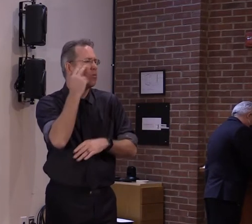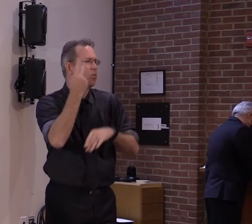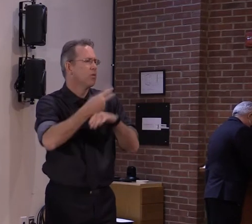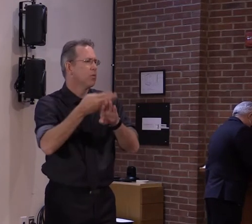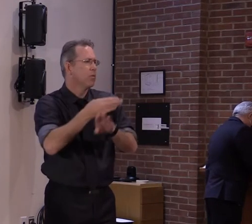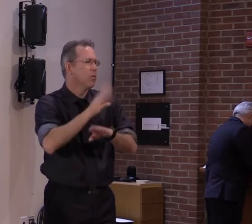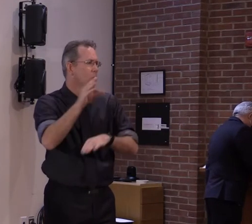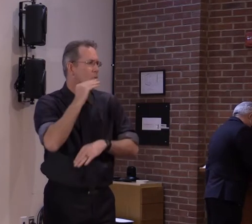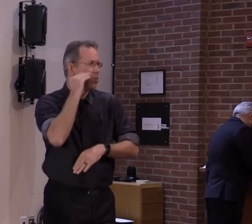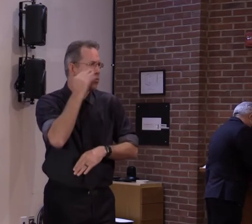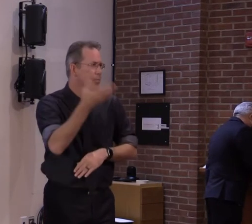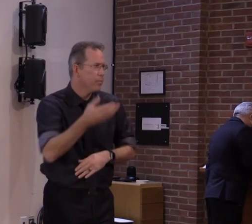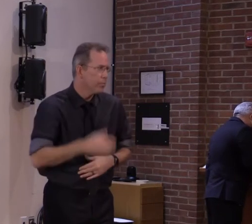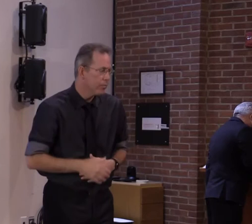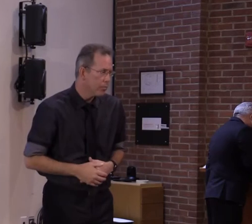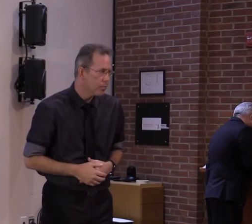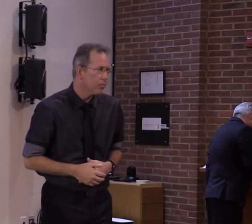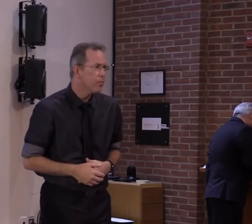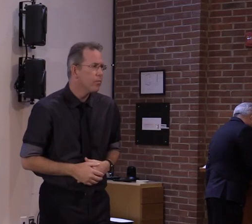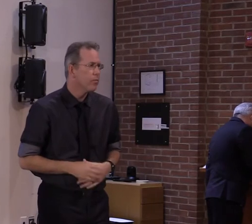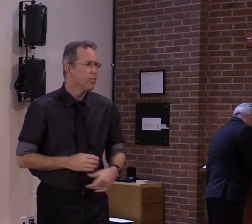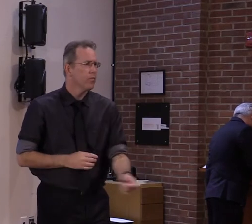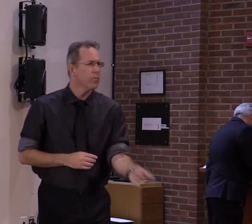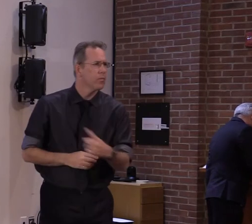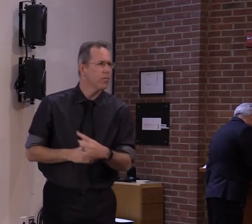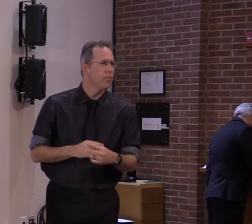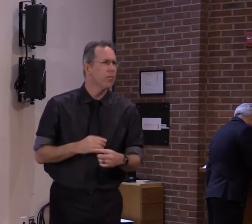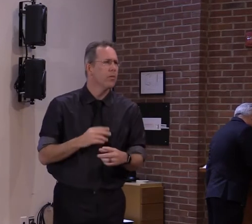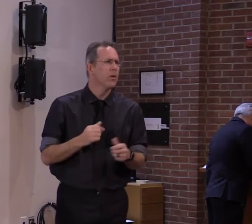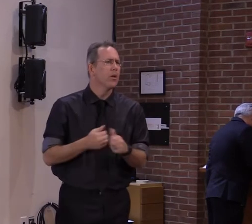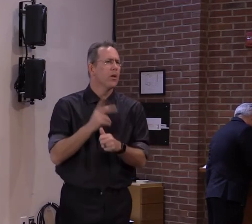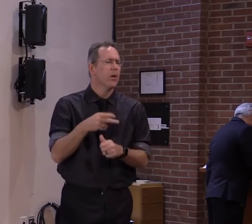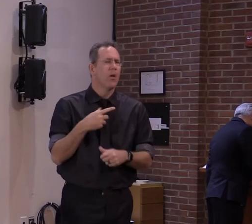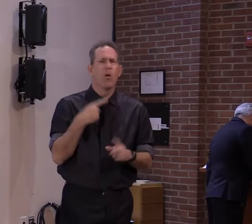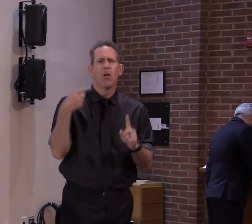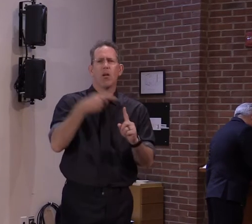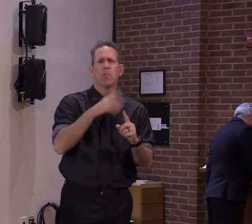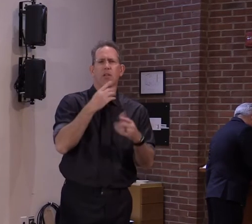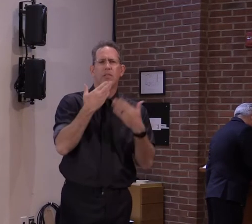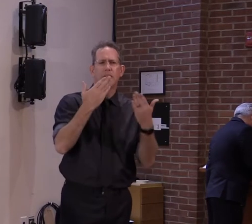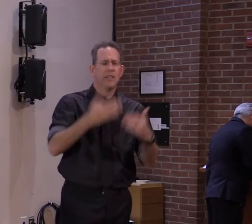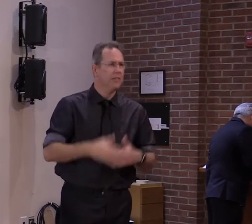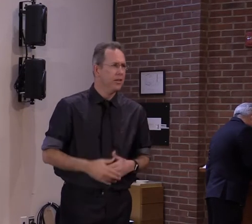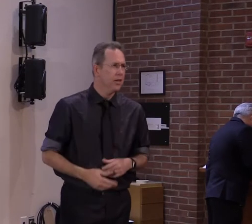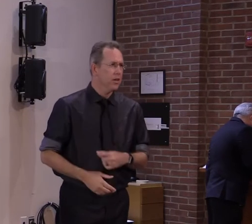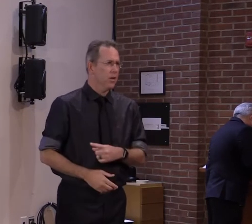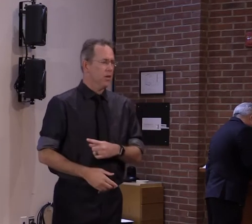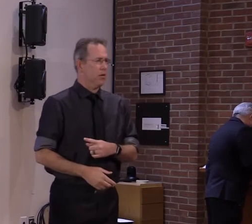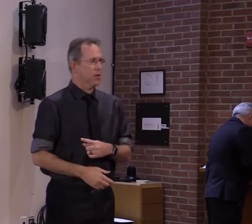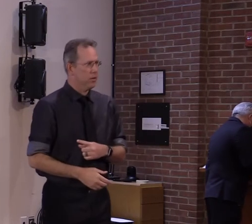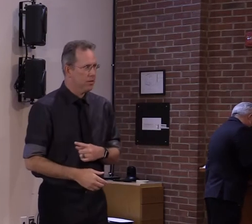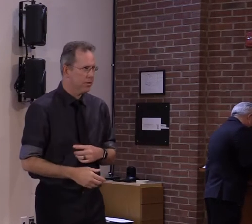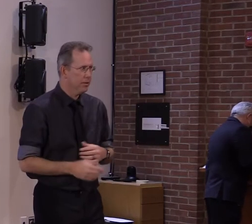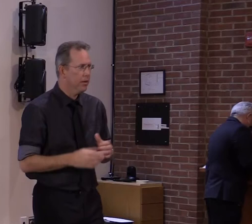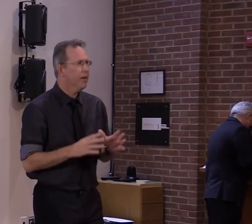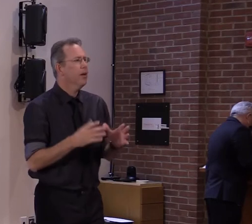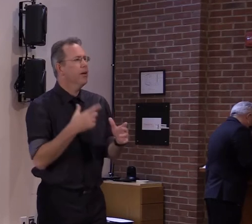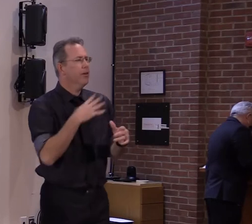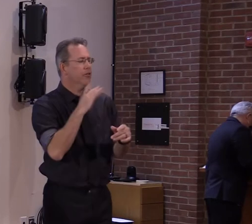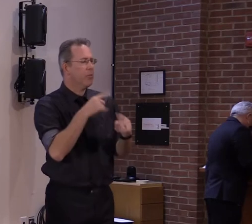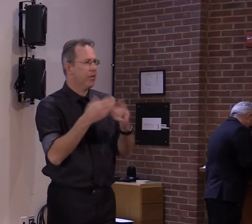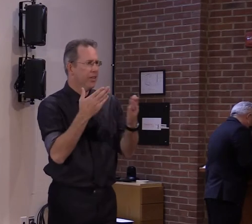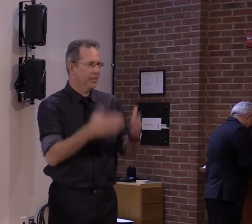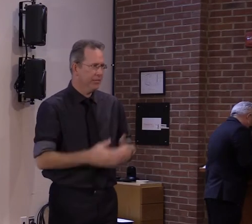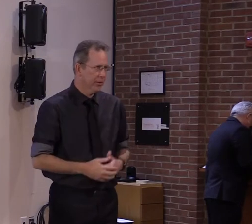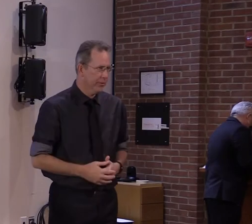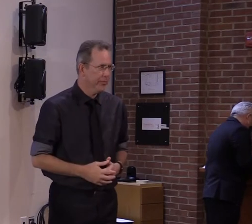Okay, speaking of Thanksgiving, for students in general around the state, do you have any concern that a lot of these students